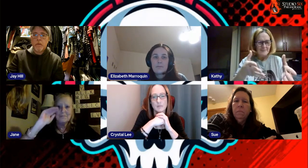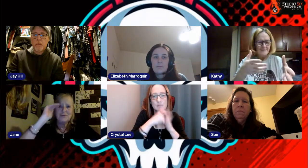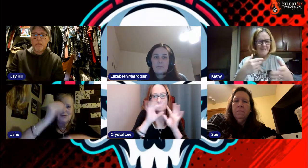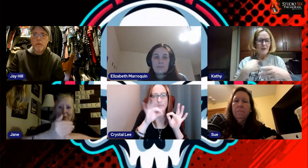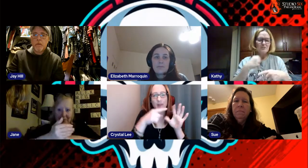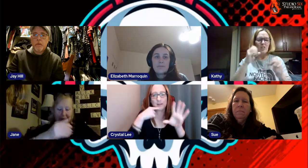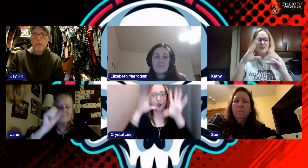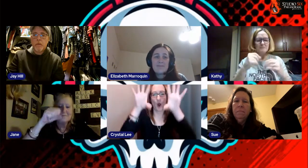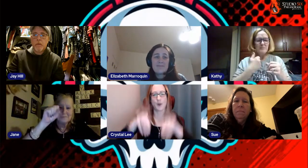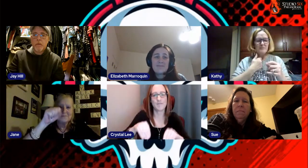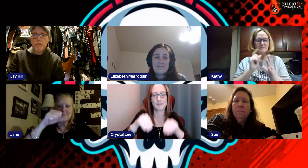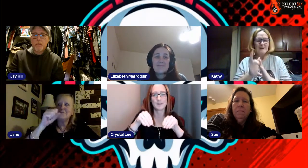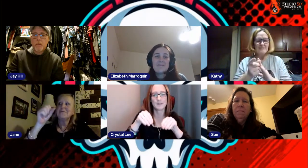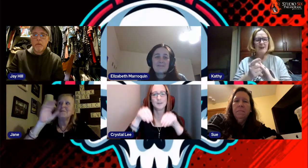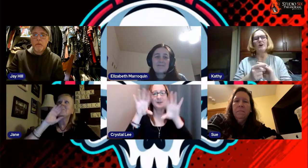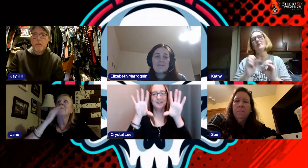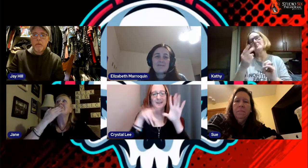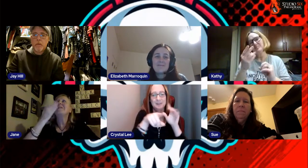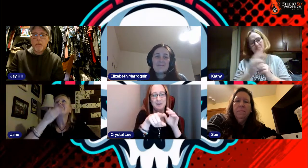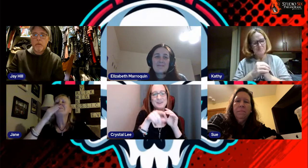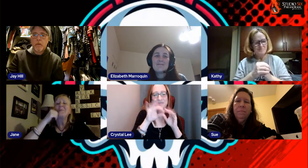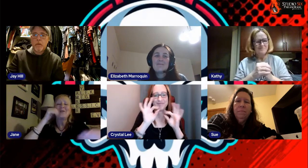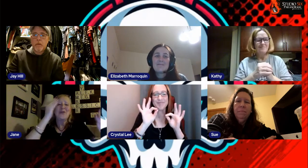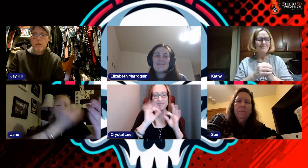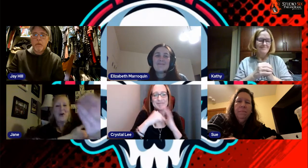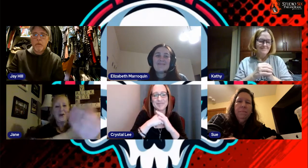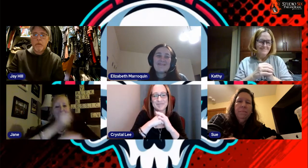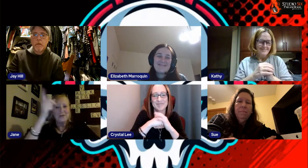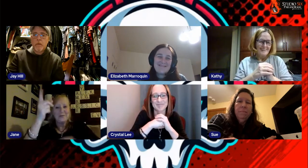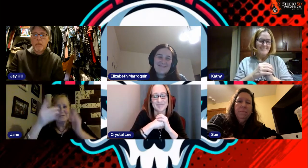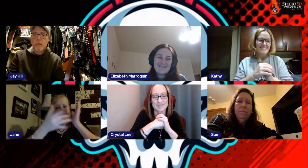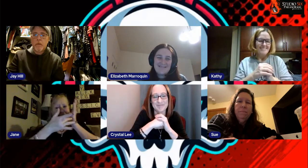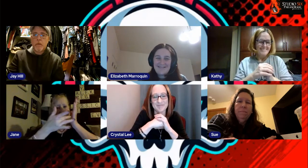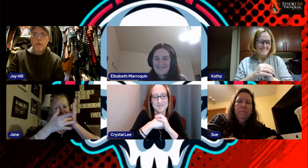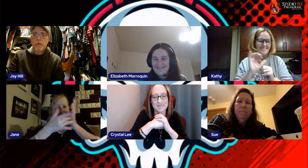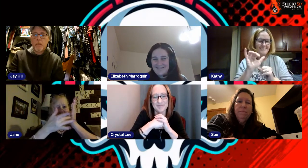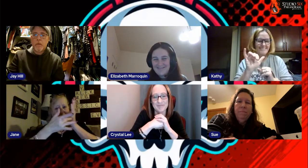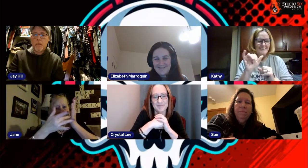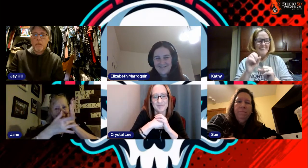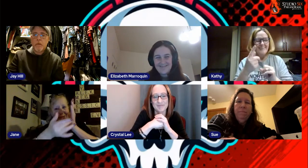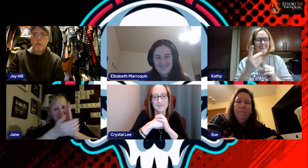me? Oh, she lost me for a second. Oh. Okay.